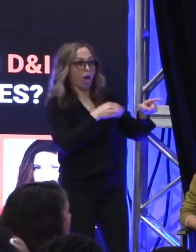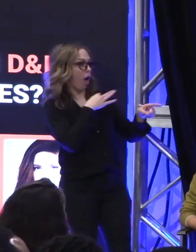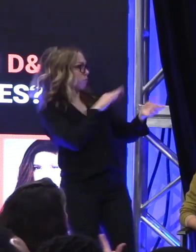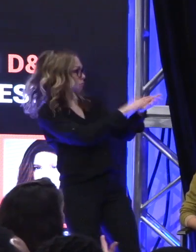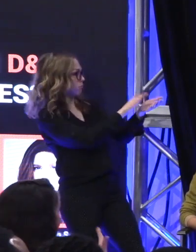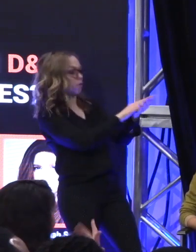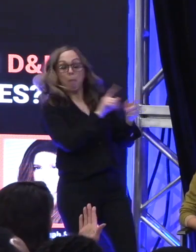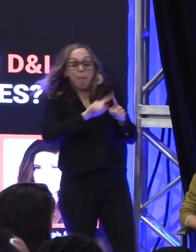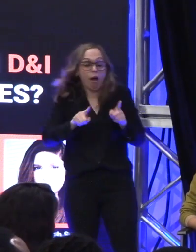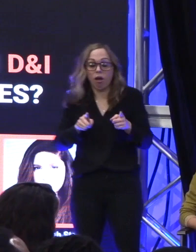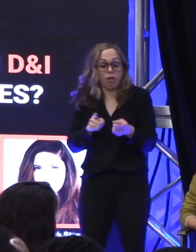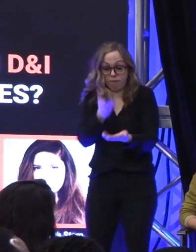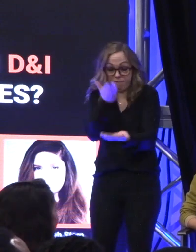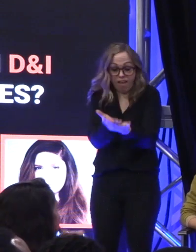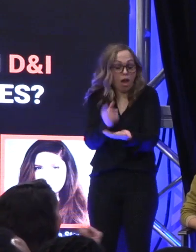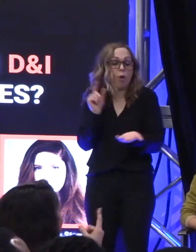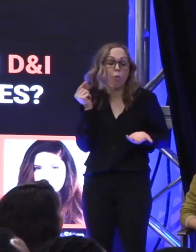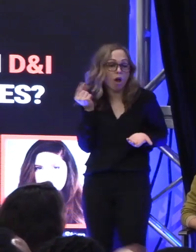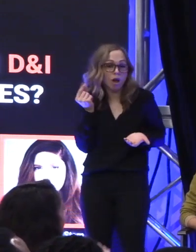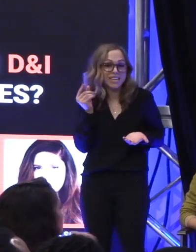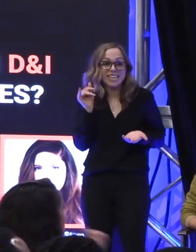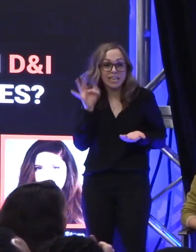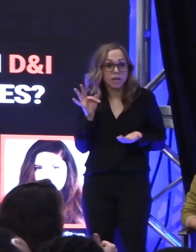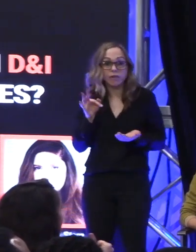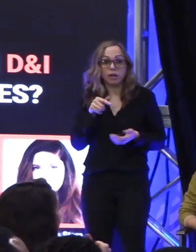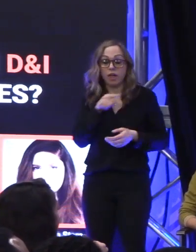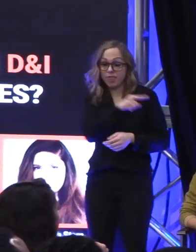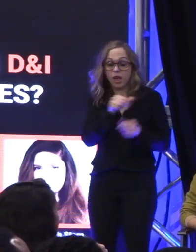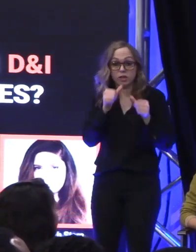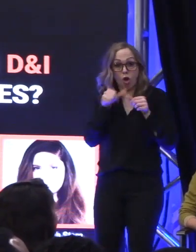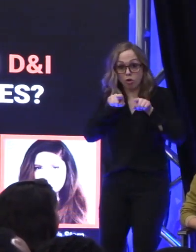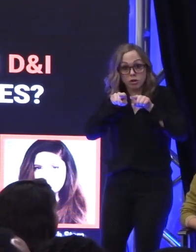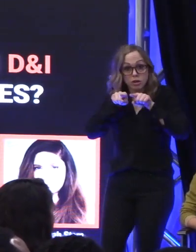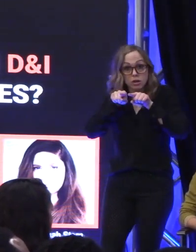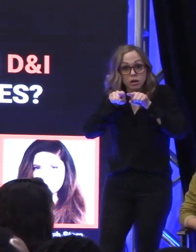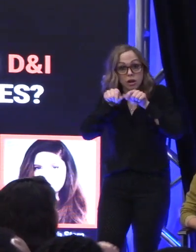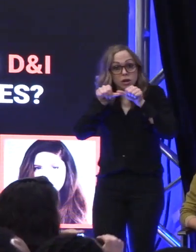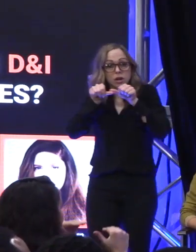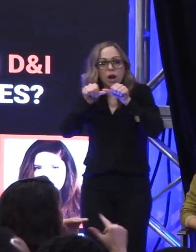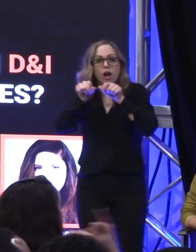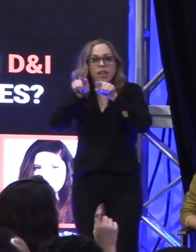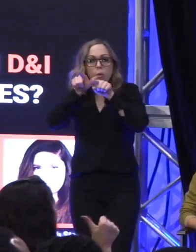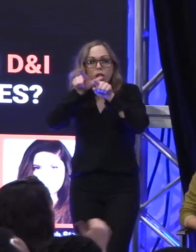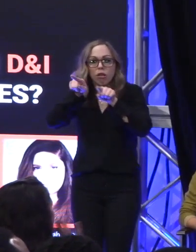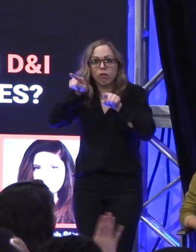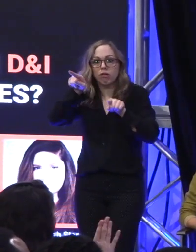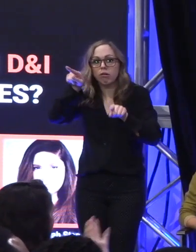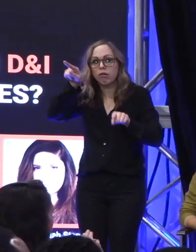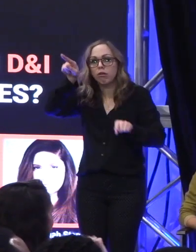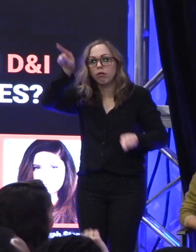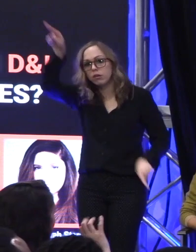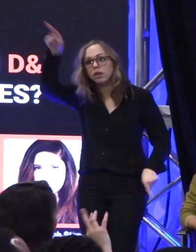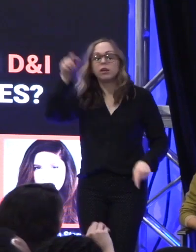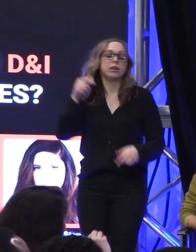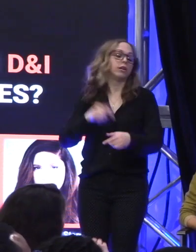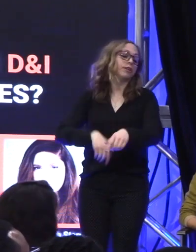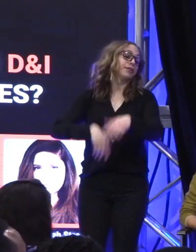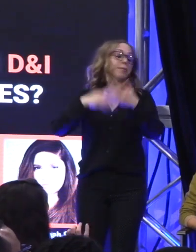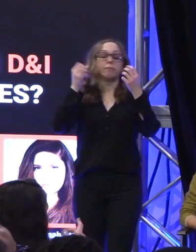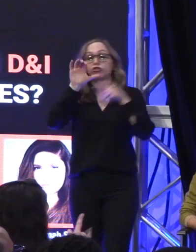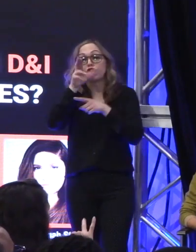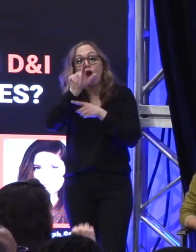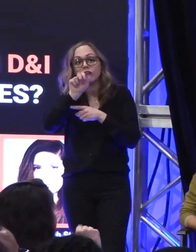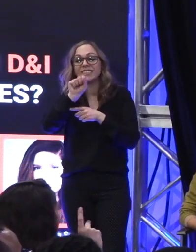fact of the matter is, if they don't keep pace, someone else will, the macros of the world and Charles King,